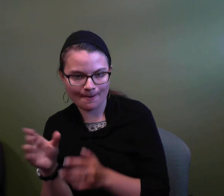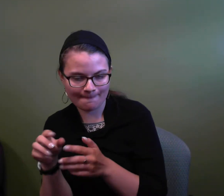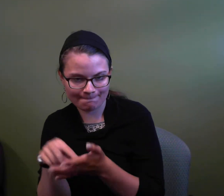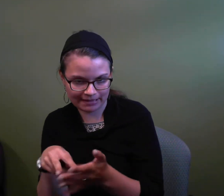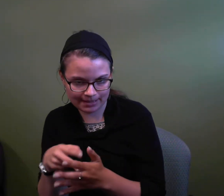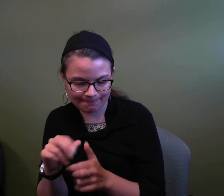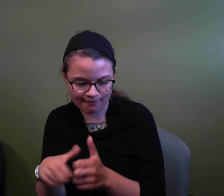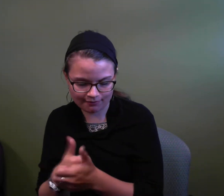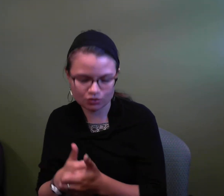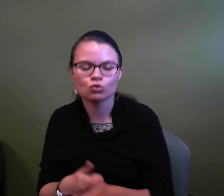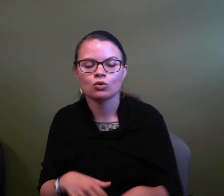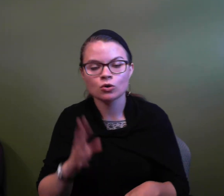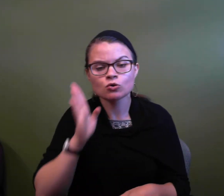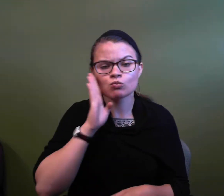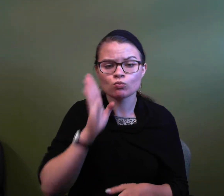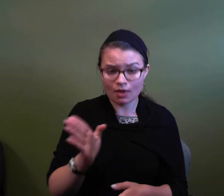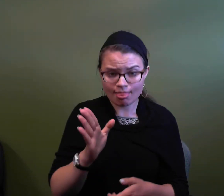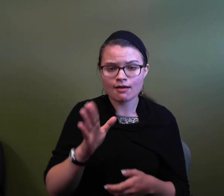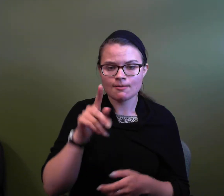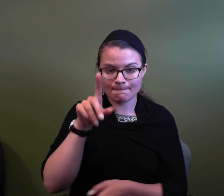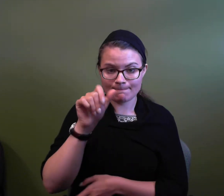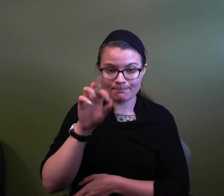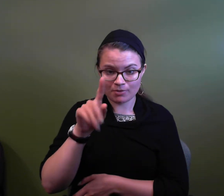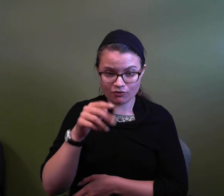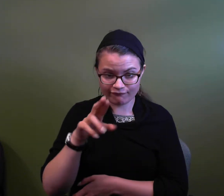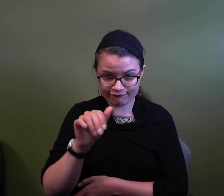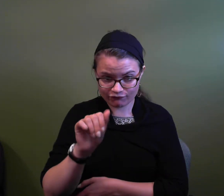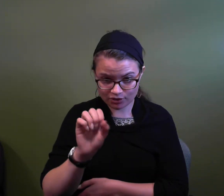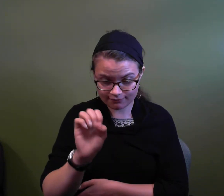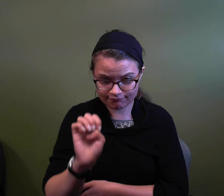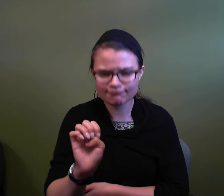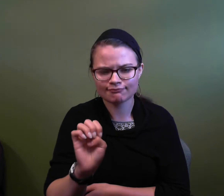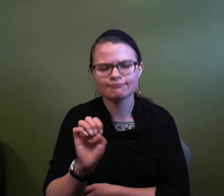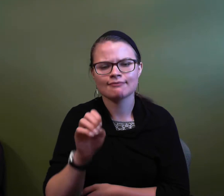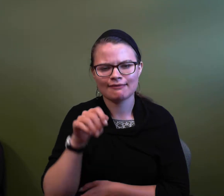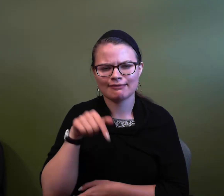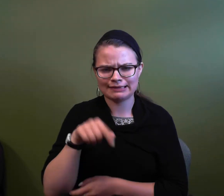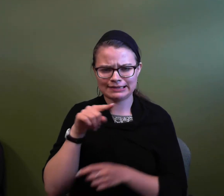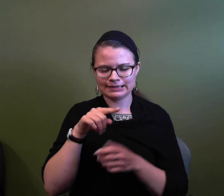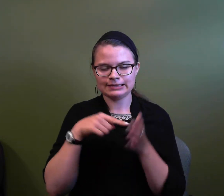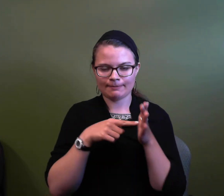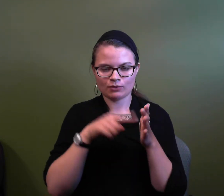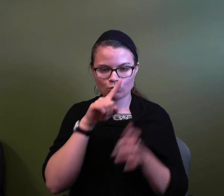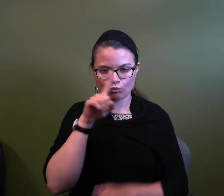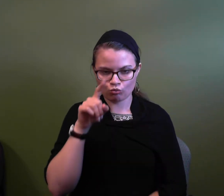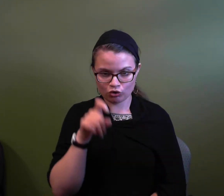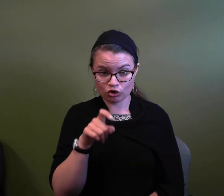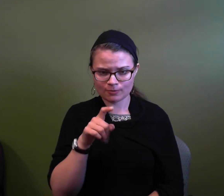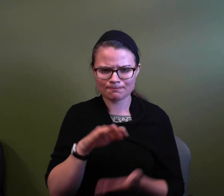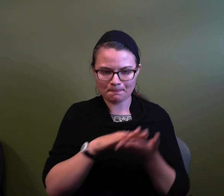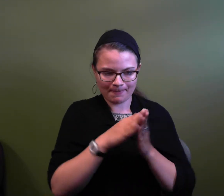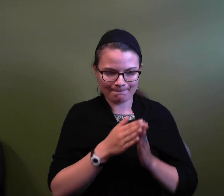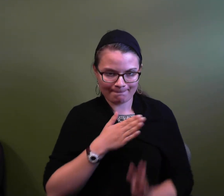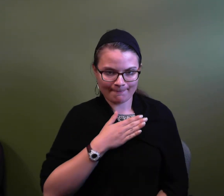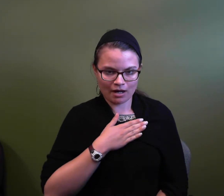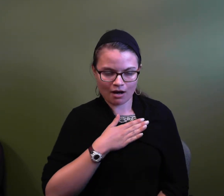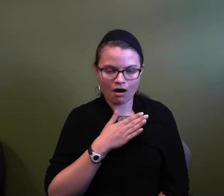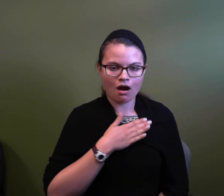this example of a question into our own words. And so first we're going to look at how to do that using vocabulary